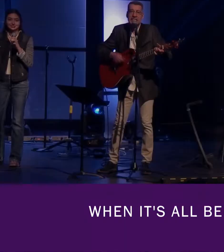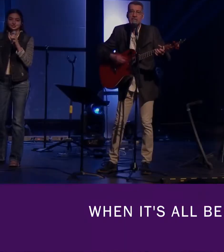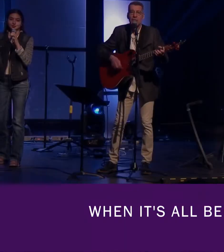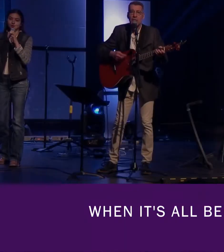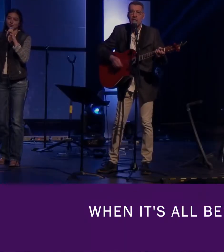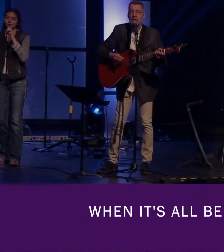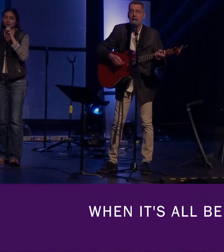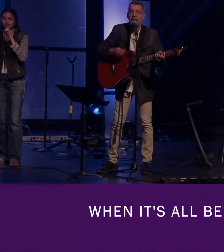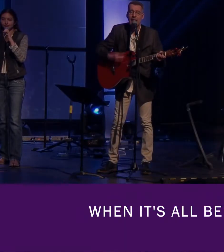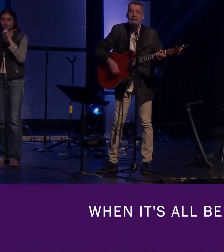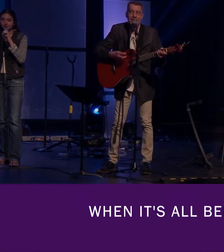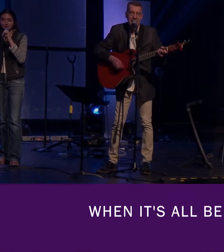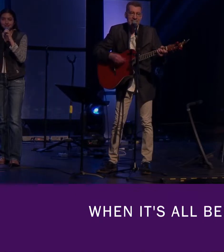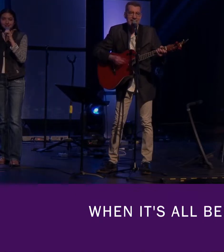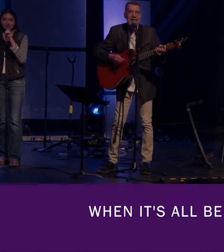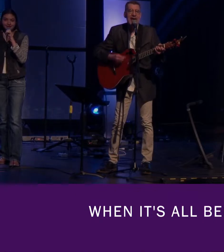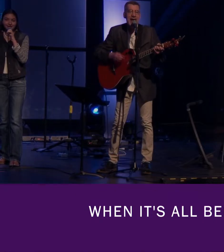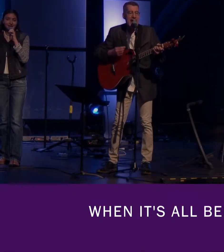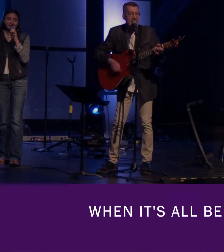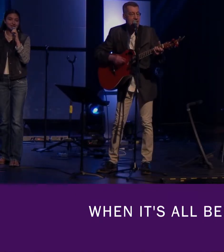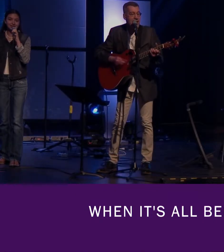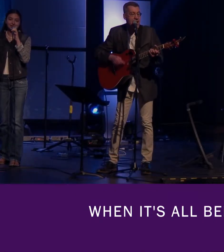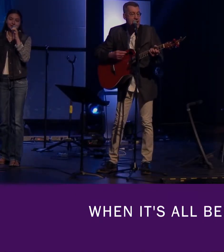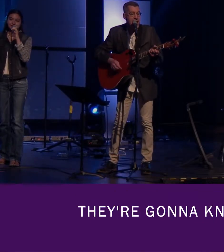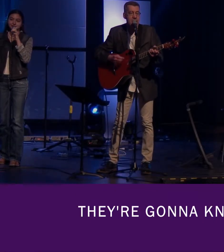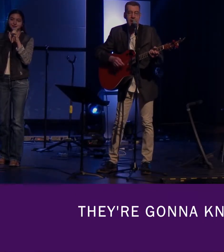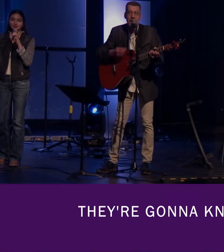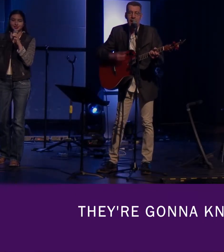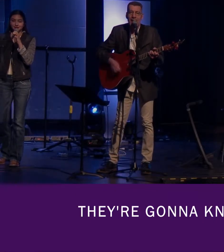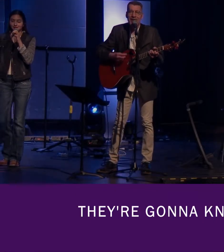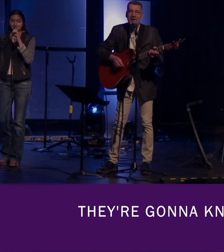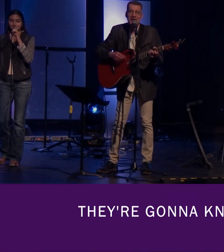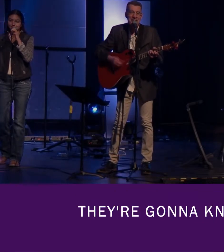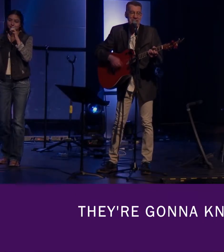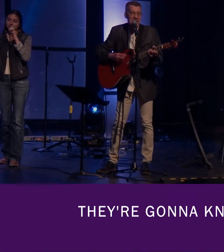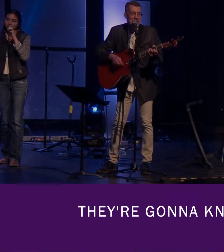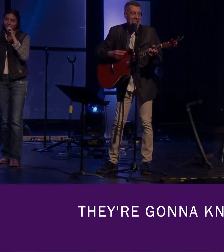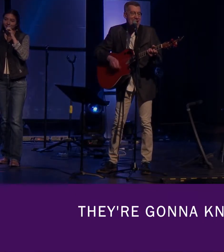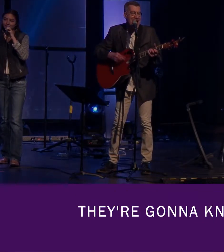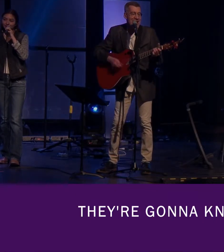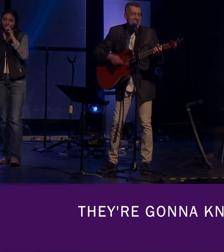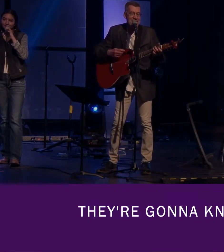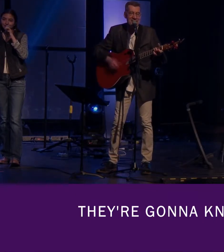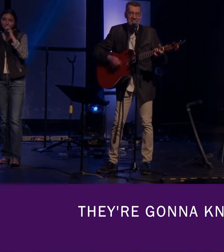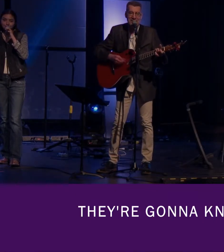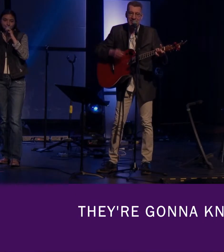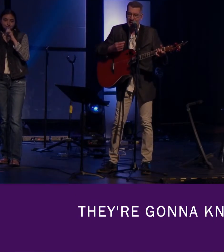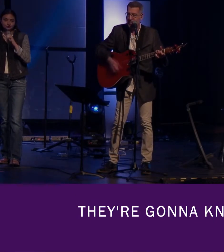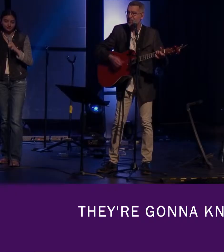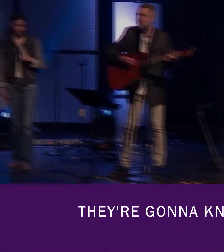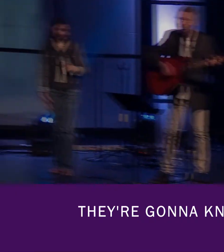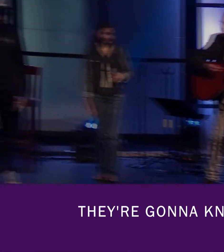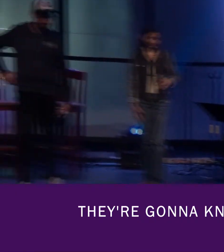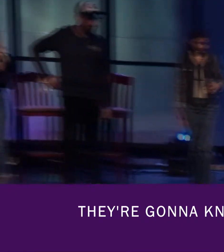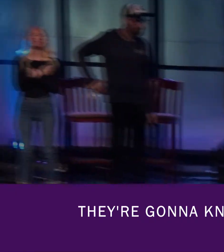When it's all been said and done, they're gonna know it's by our love.